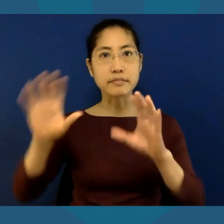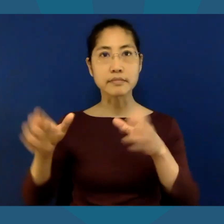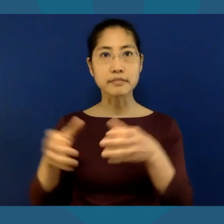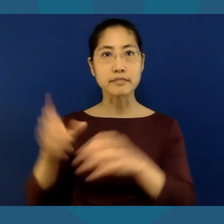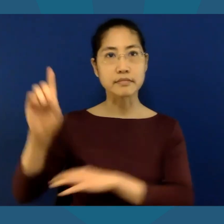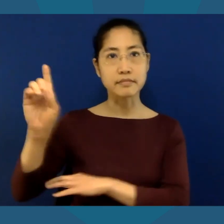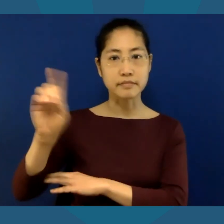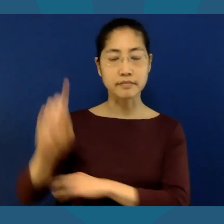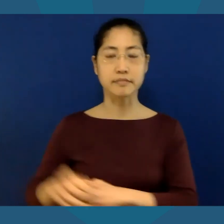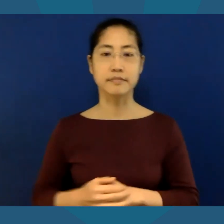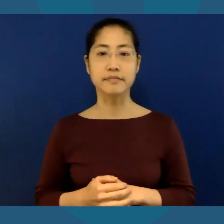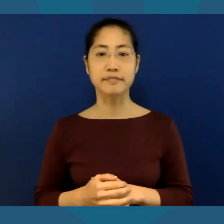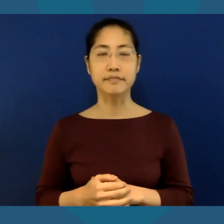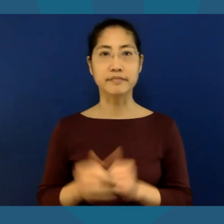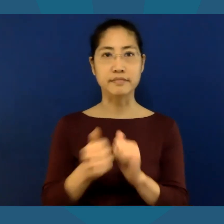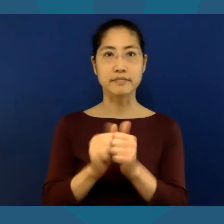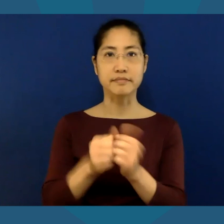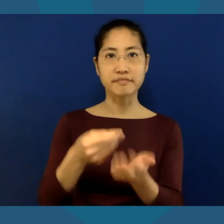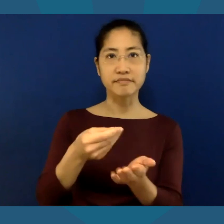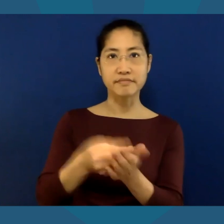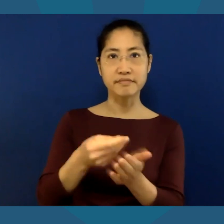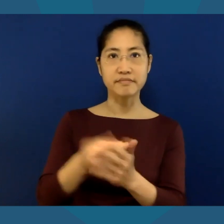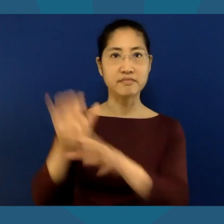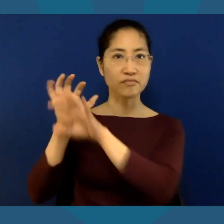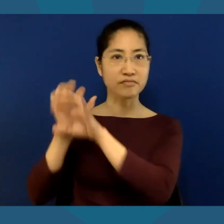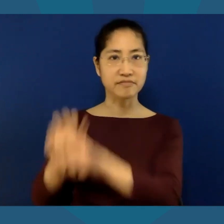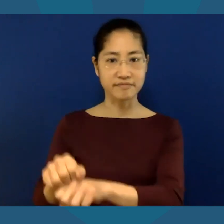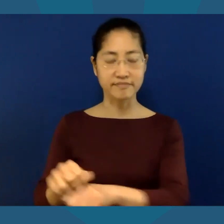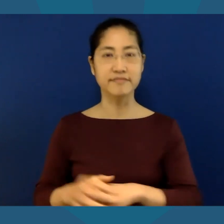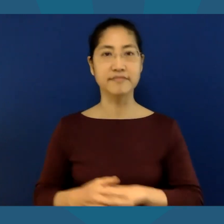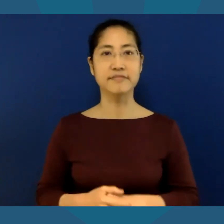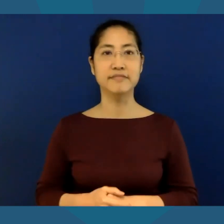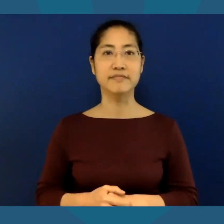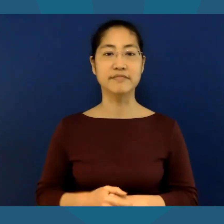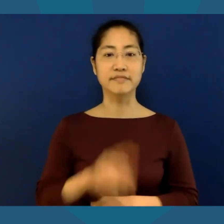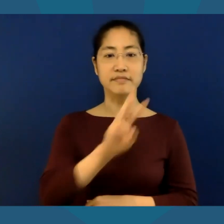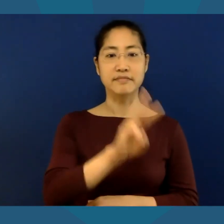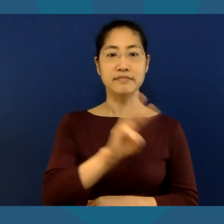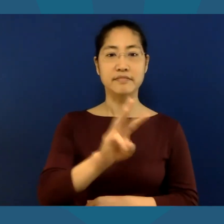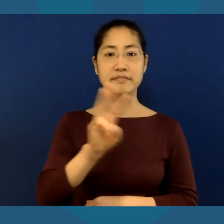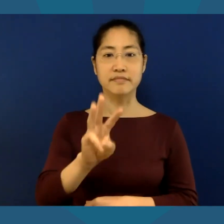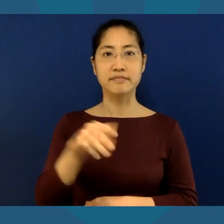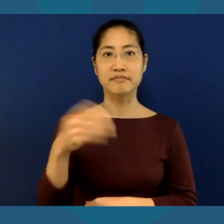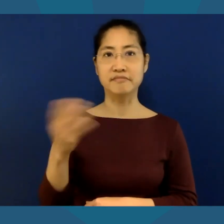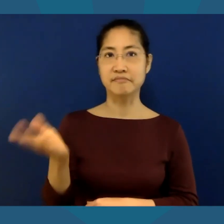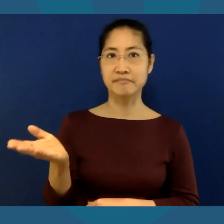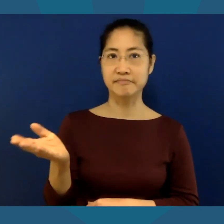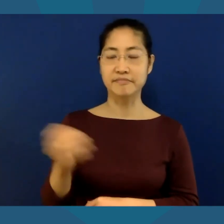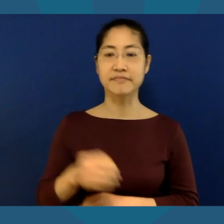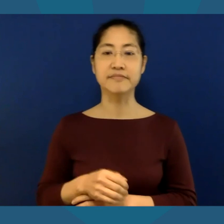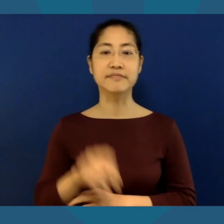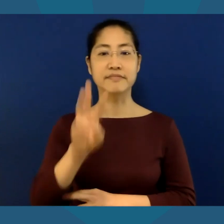Party, Democratic. Campaign funding, traditional. Website,